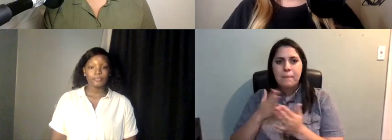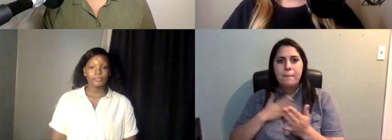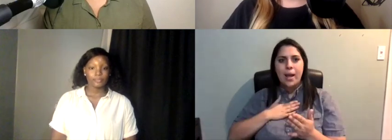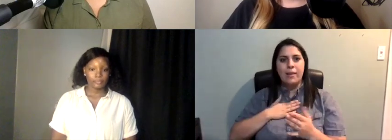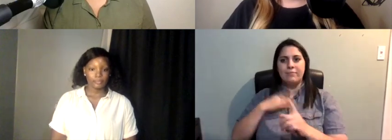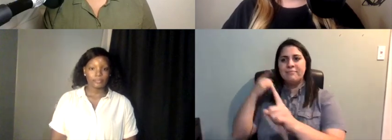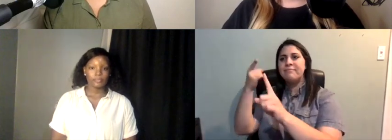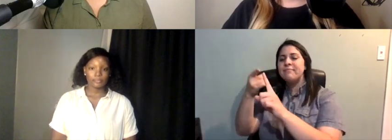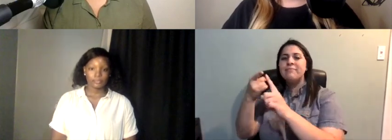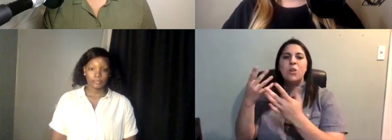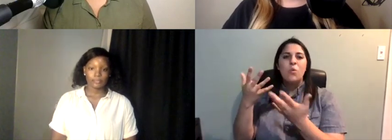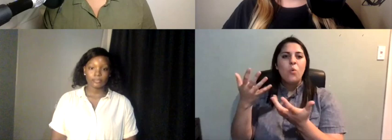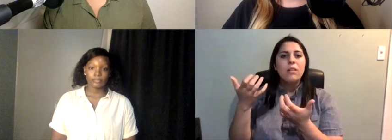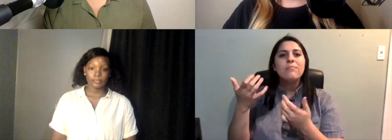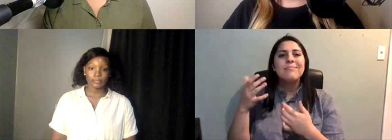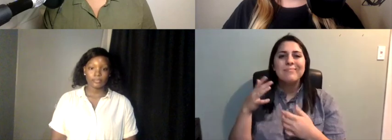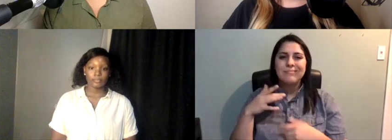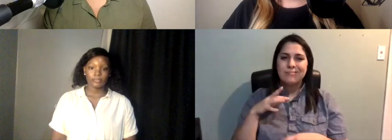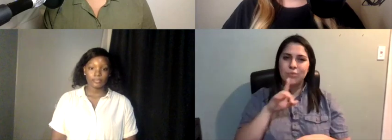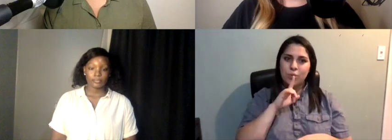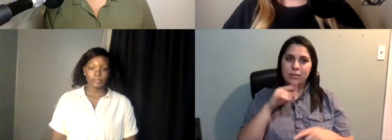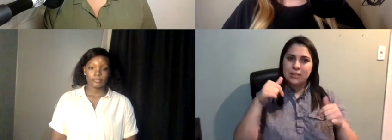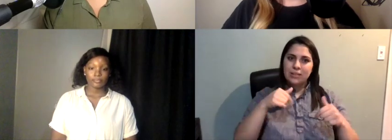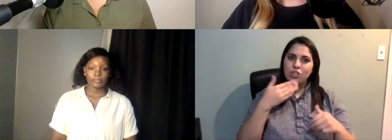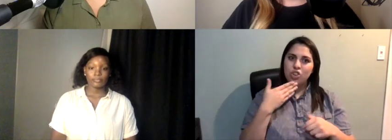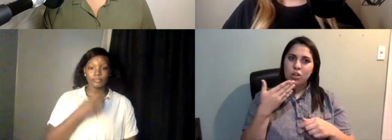the space to be able to explore those things.